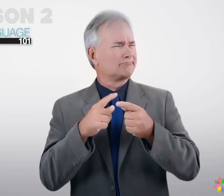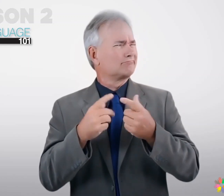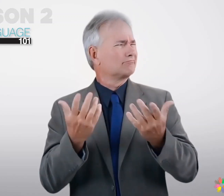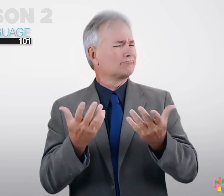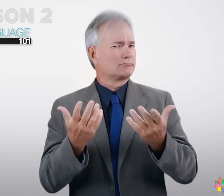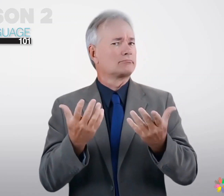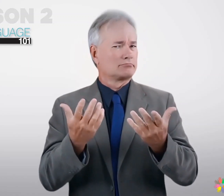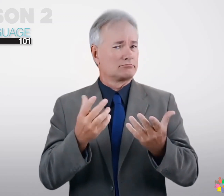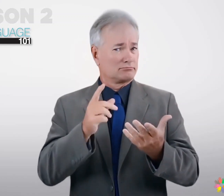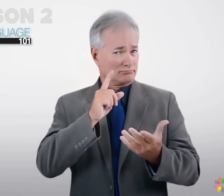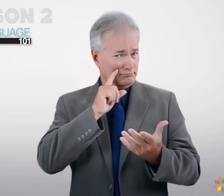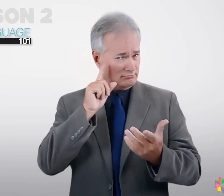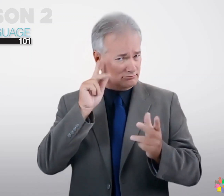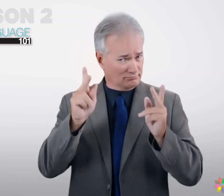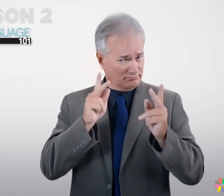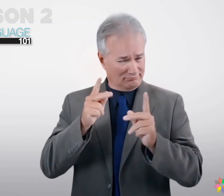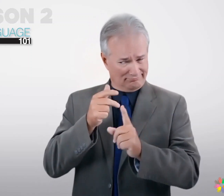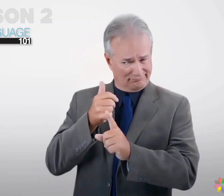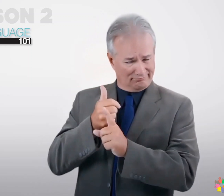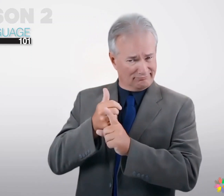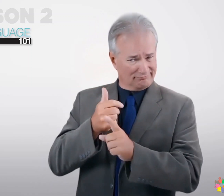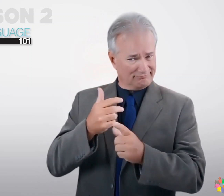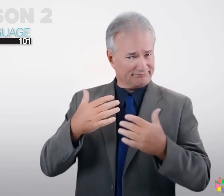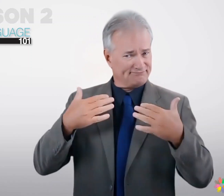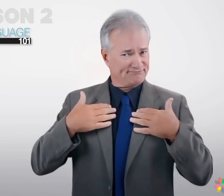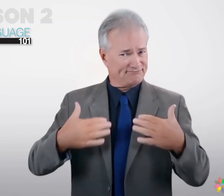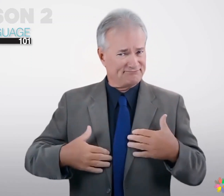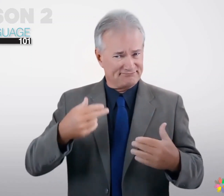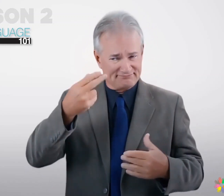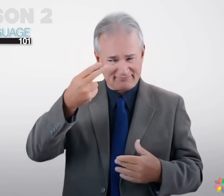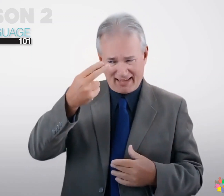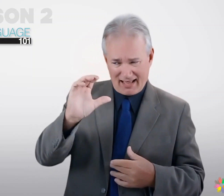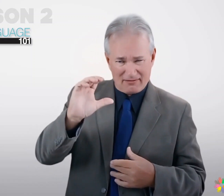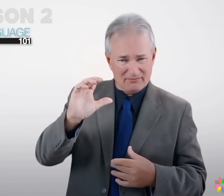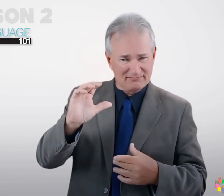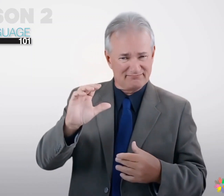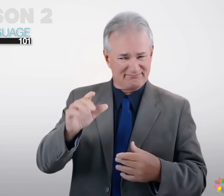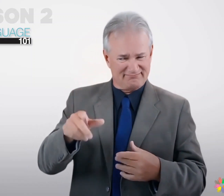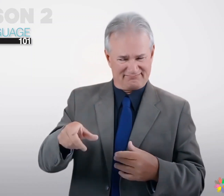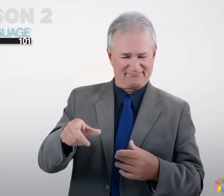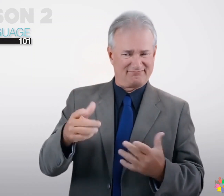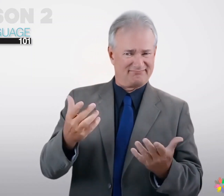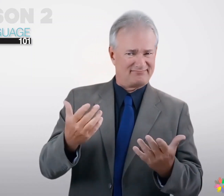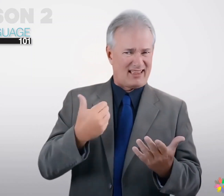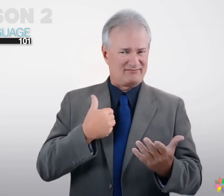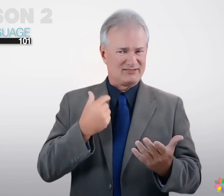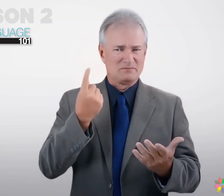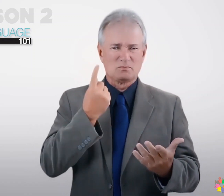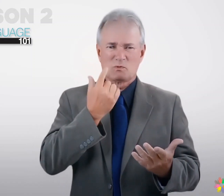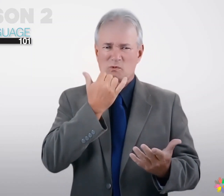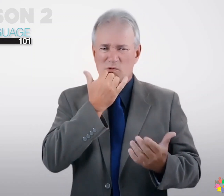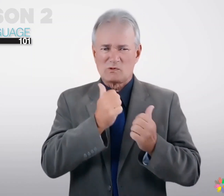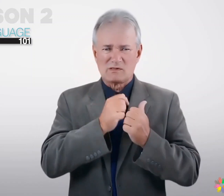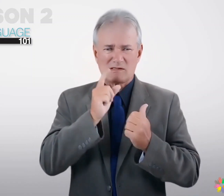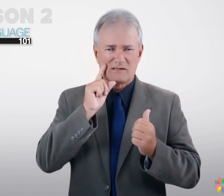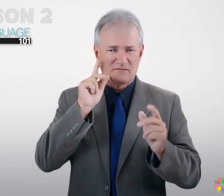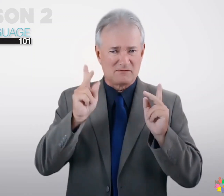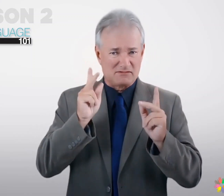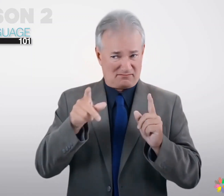talk about deafness. And do deaf people associate themselves as being handicapped? Is there something wrong